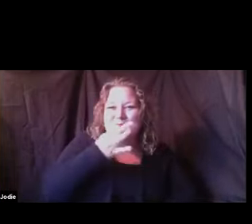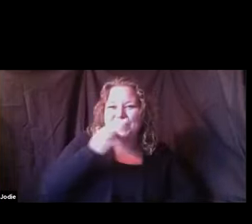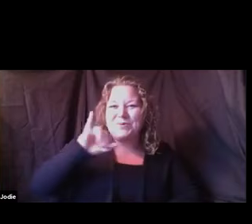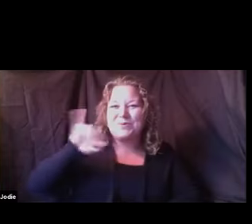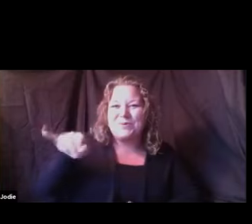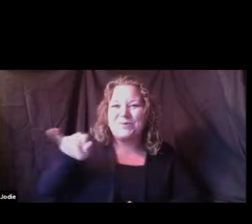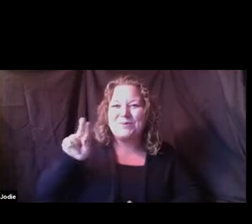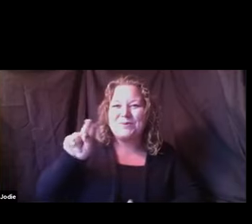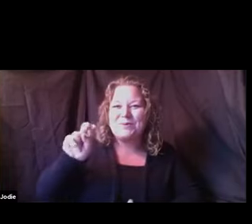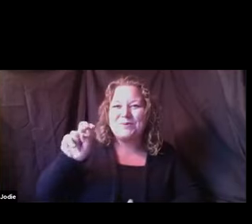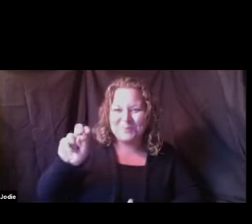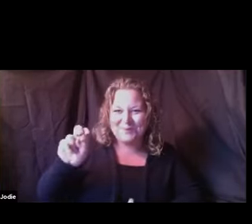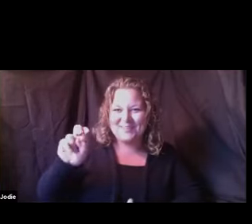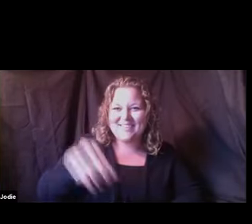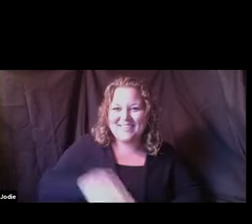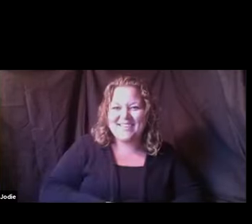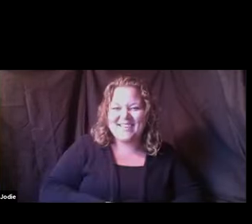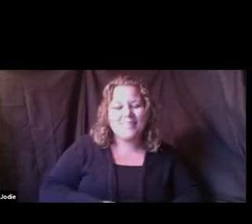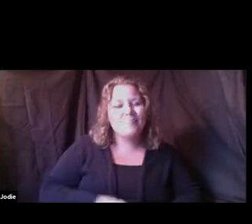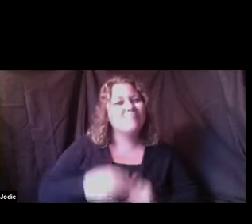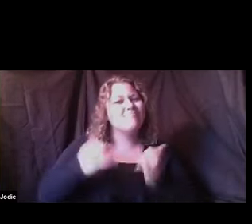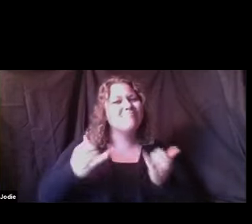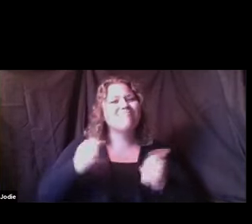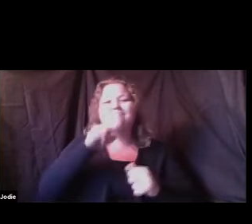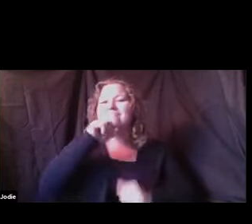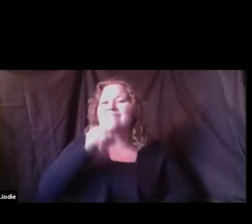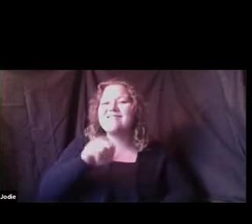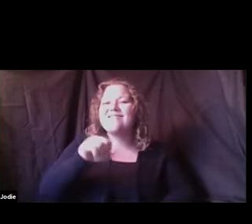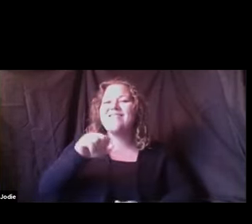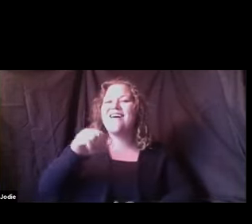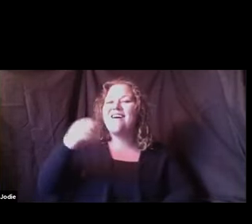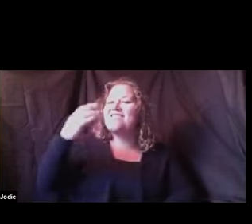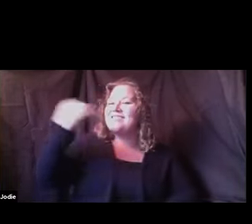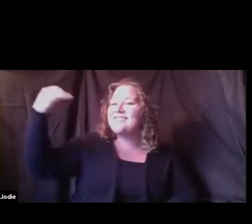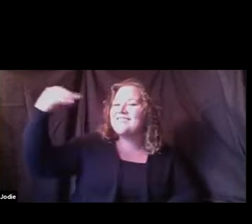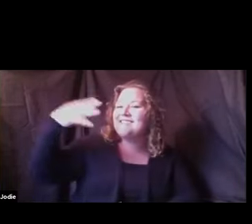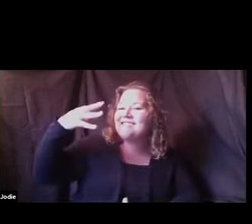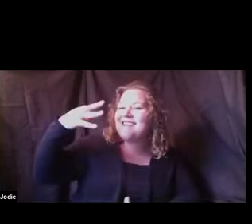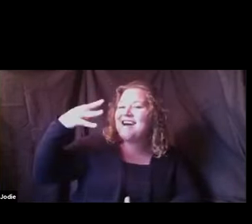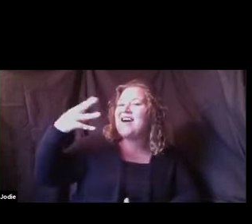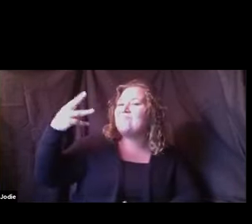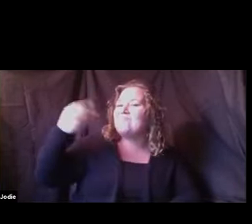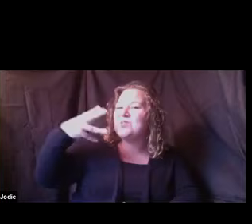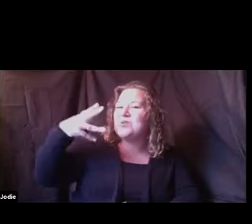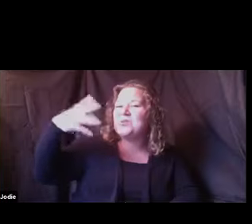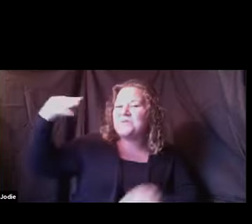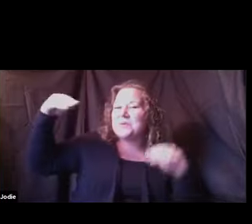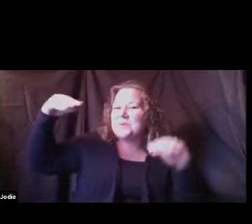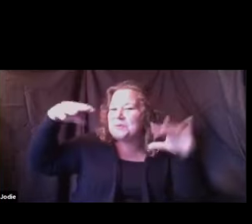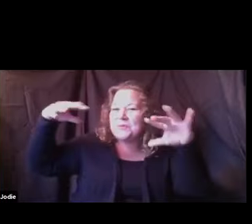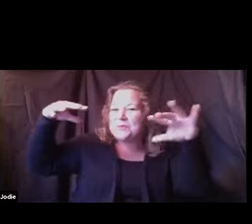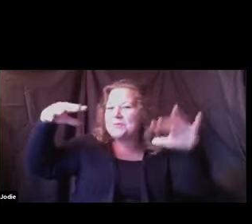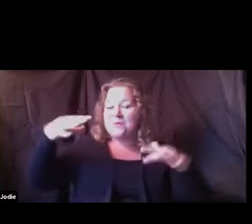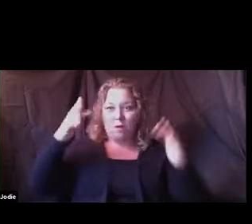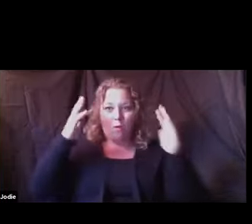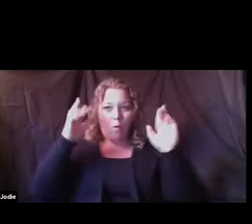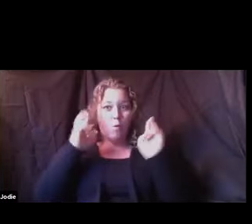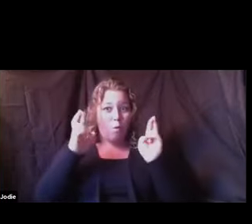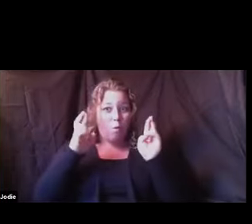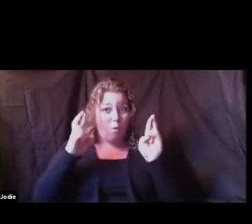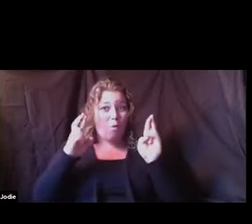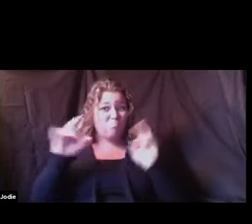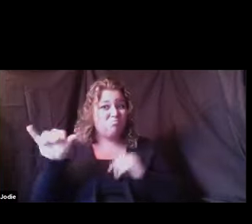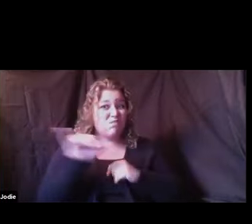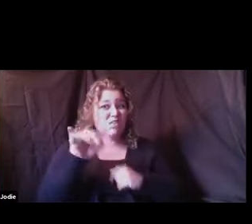I love days where the sun is peeking out and shining. Hopefully it's shining where you are. It just brings light